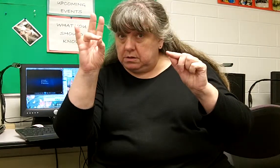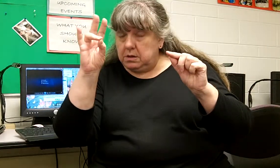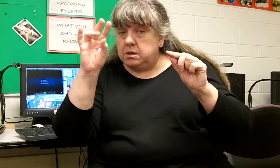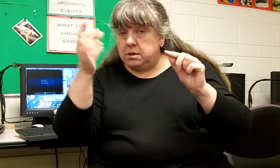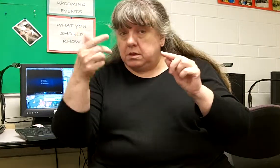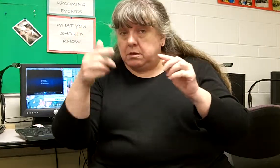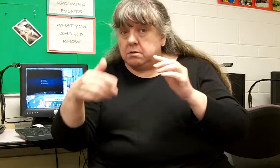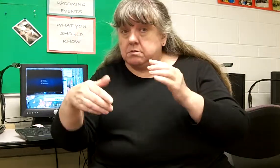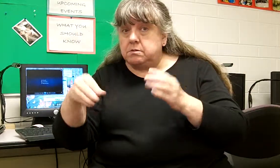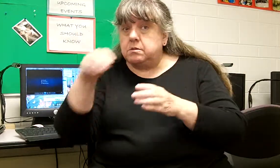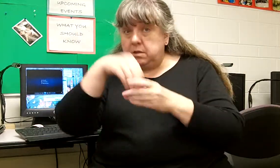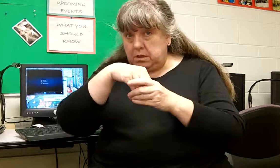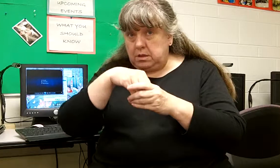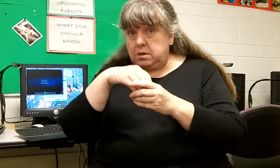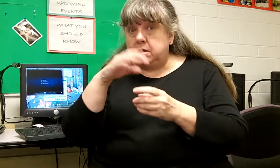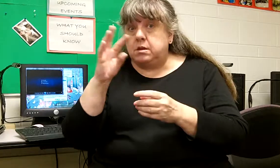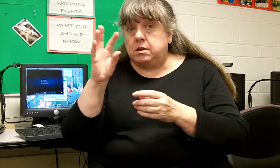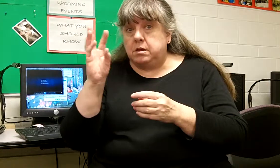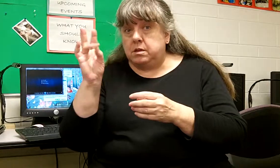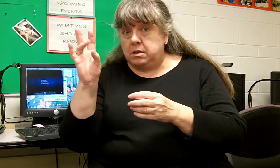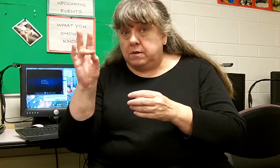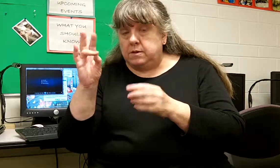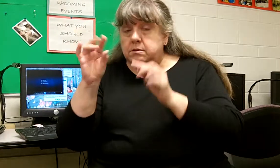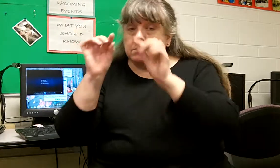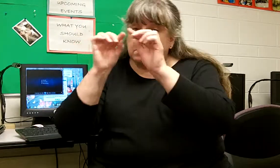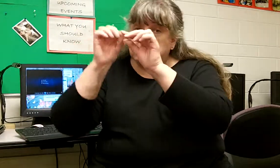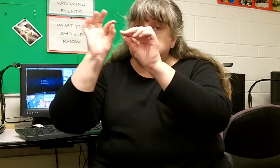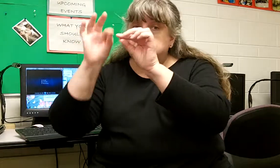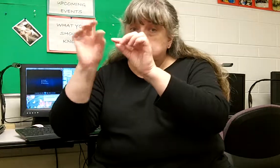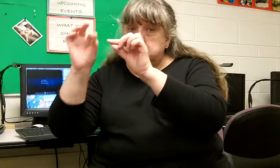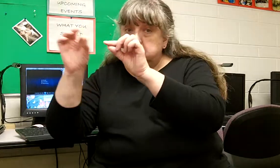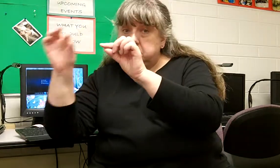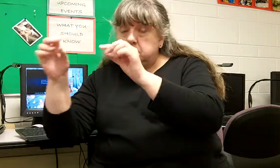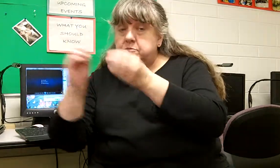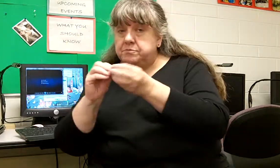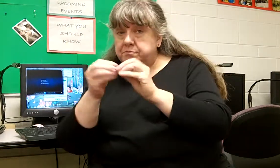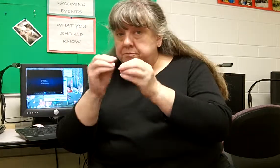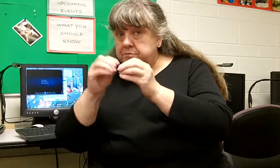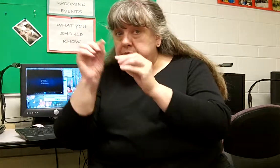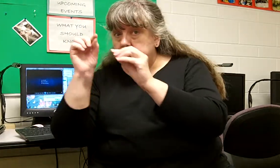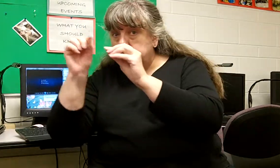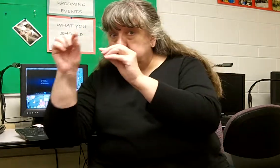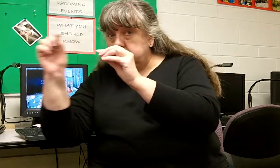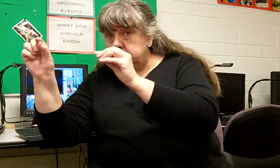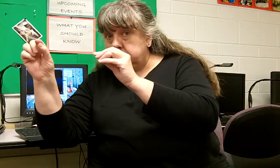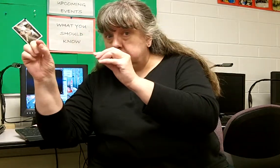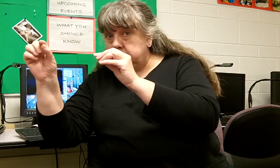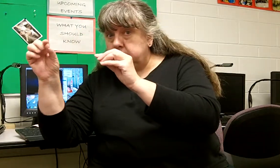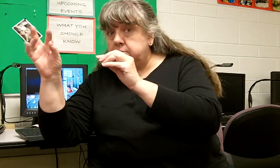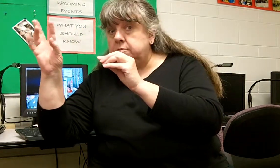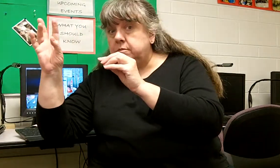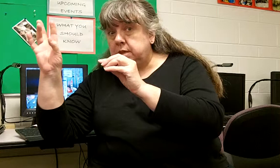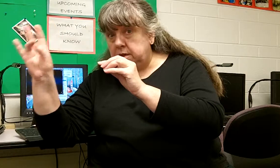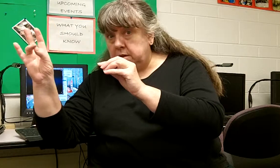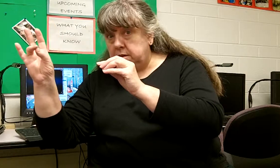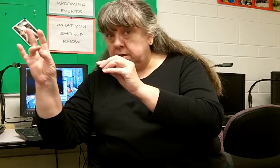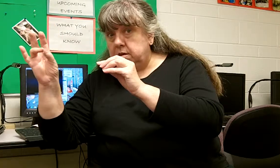2, 3, 4, 5, 6, 7. We go to 15.